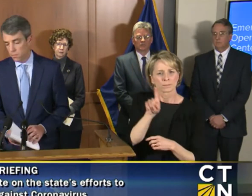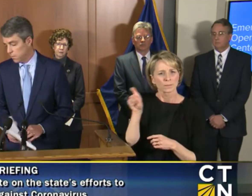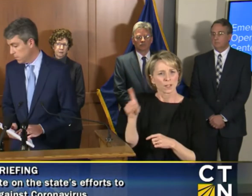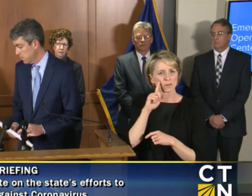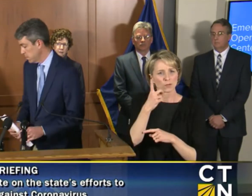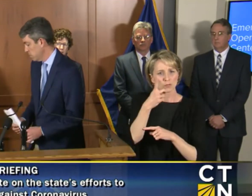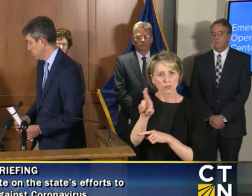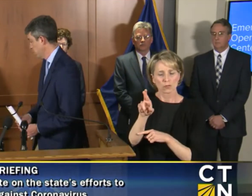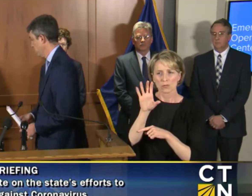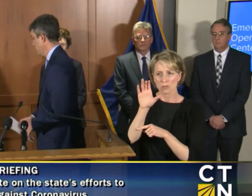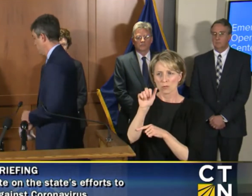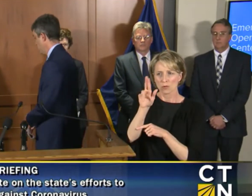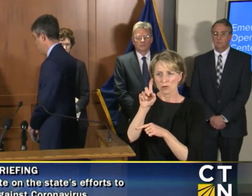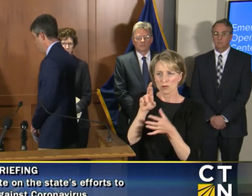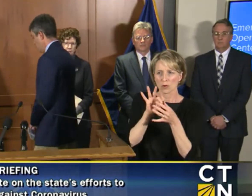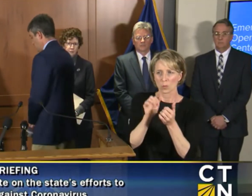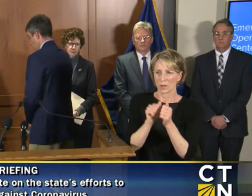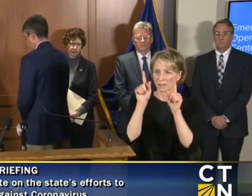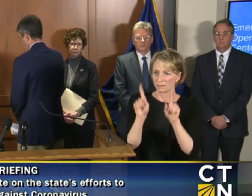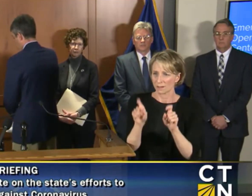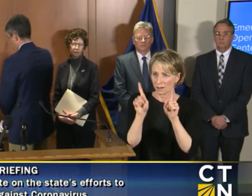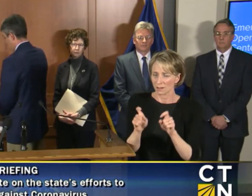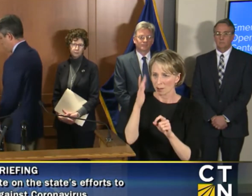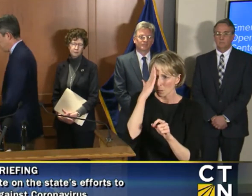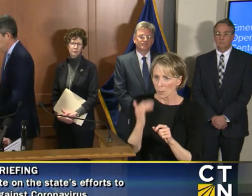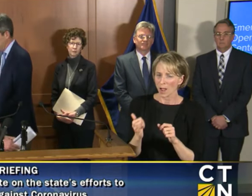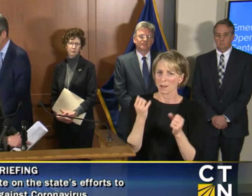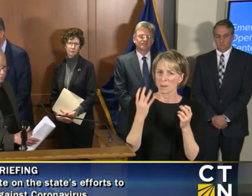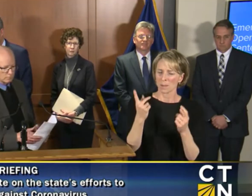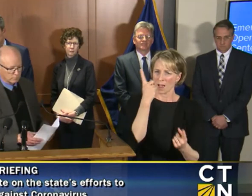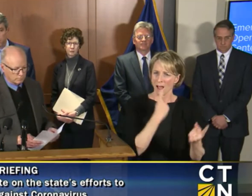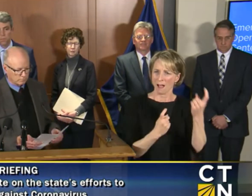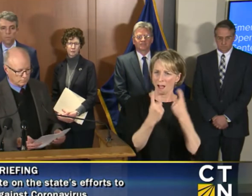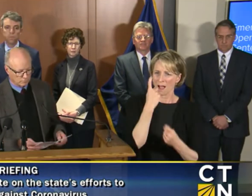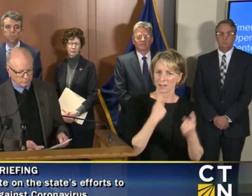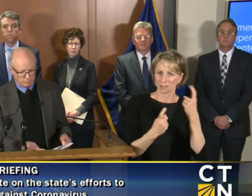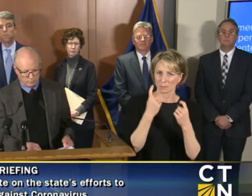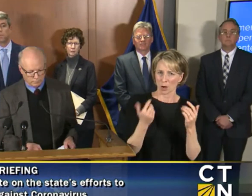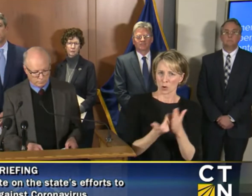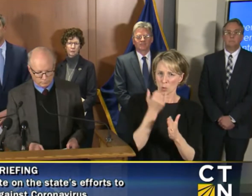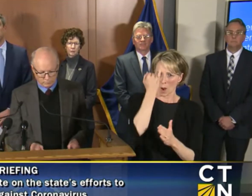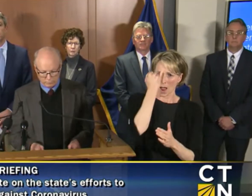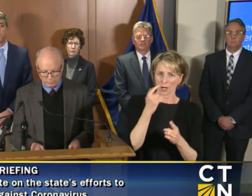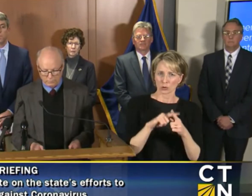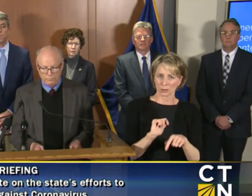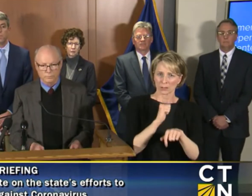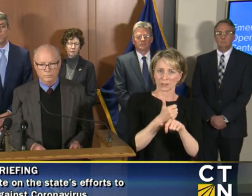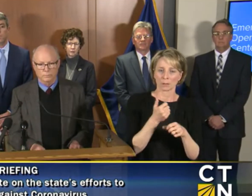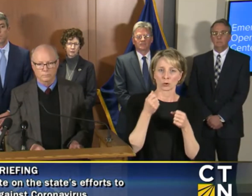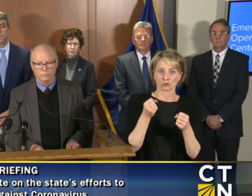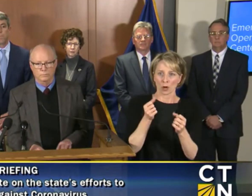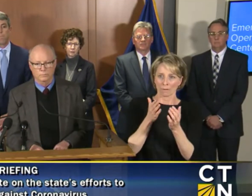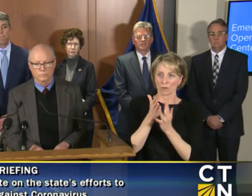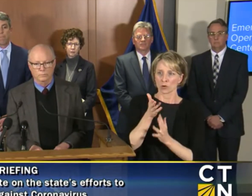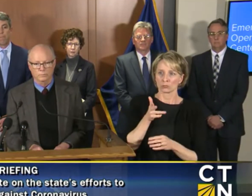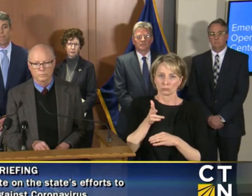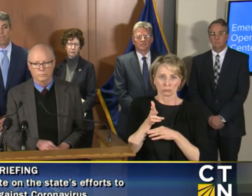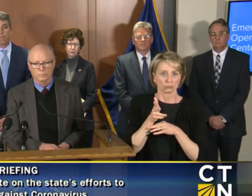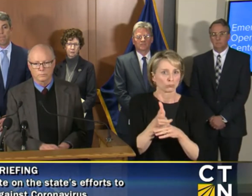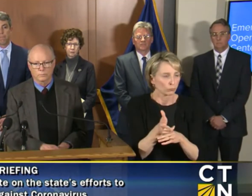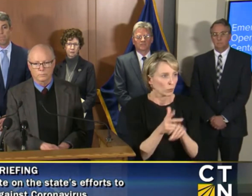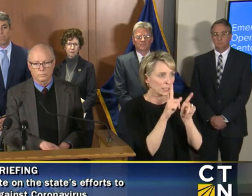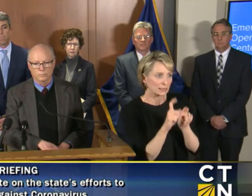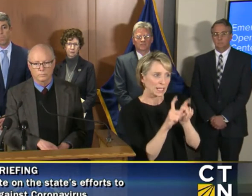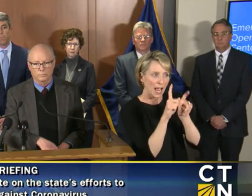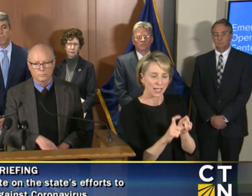this one, because we're getting a lot of questions about these drive-throughs that require a written order from a physician.